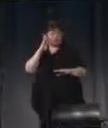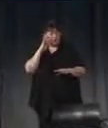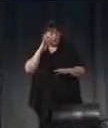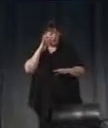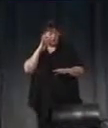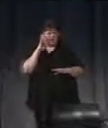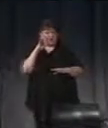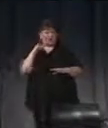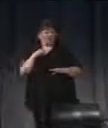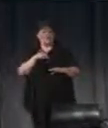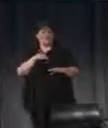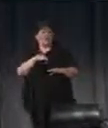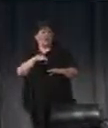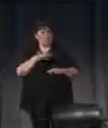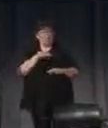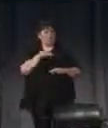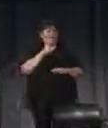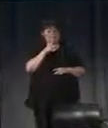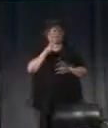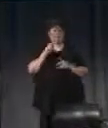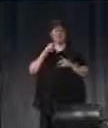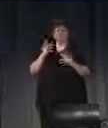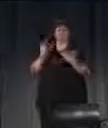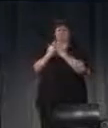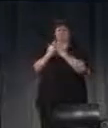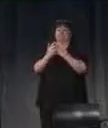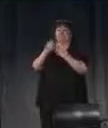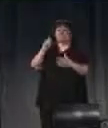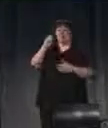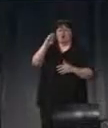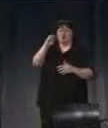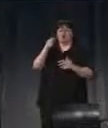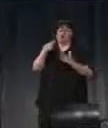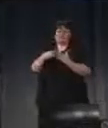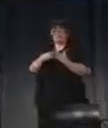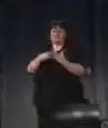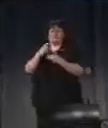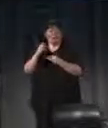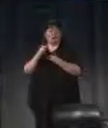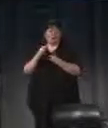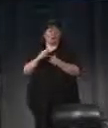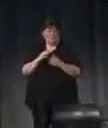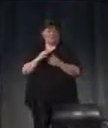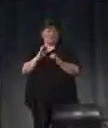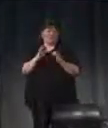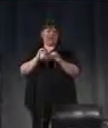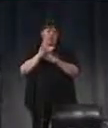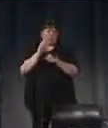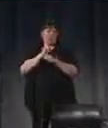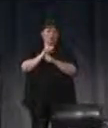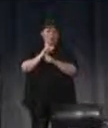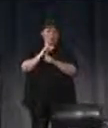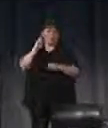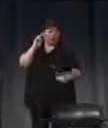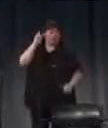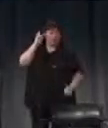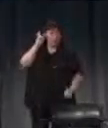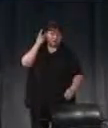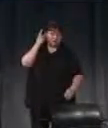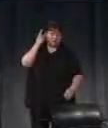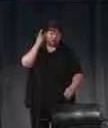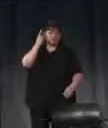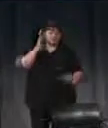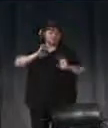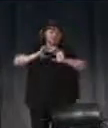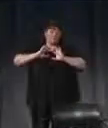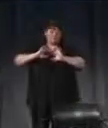resonated incredibly well with Mara's discussion of how work on phonetics to push